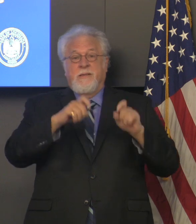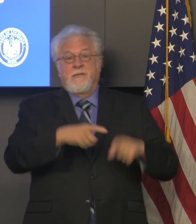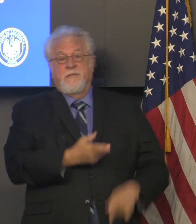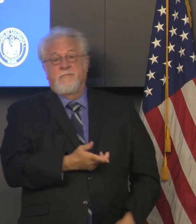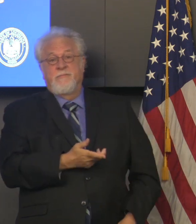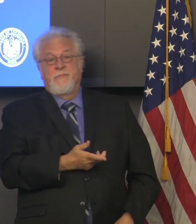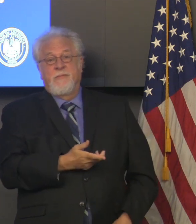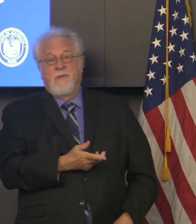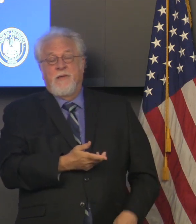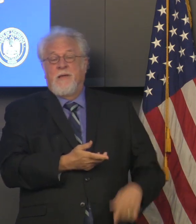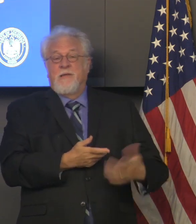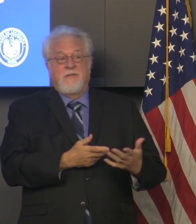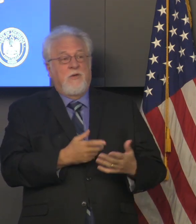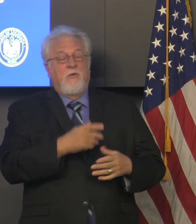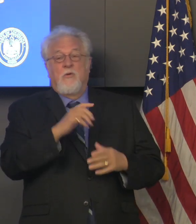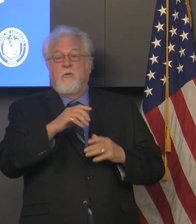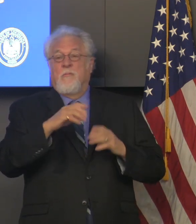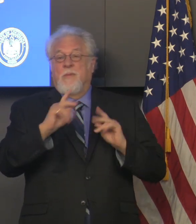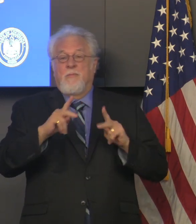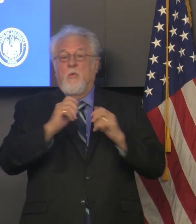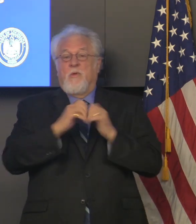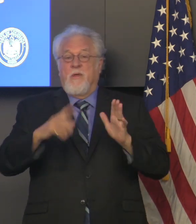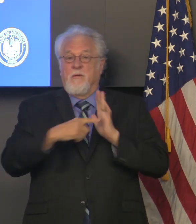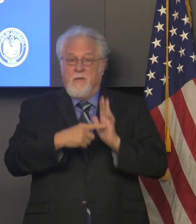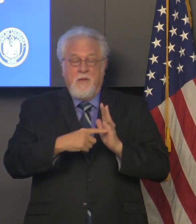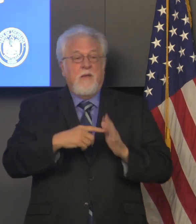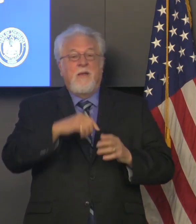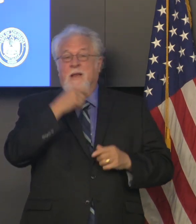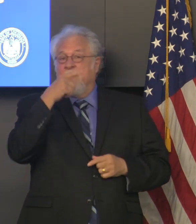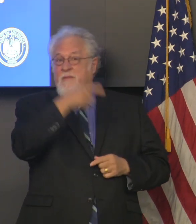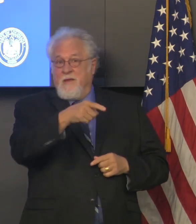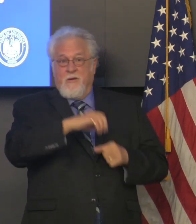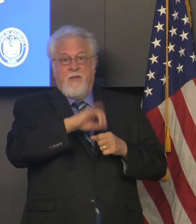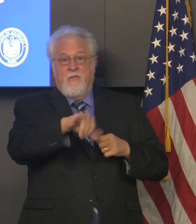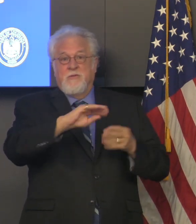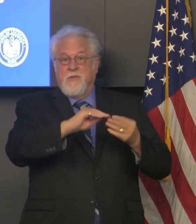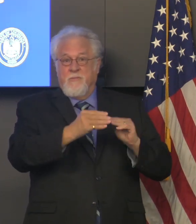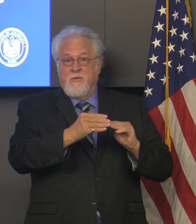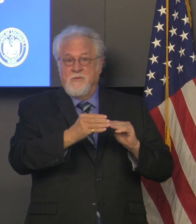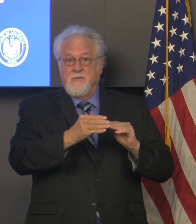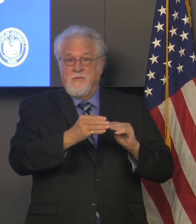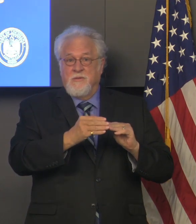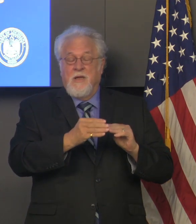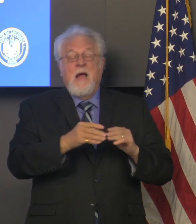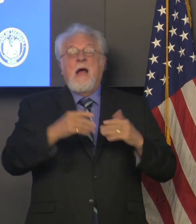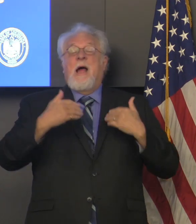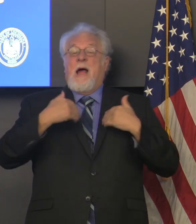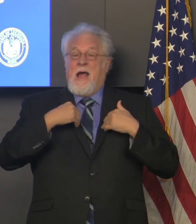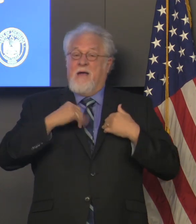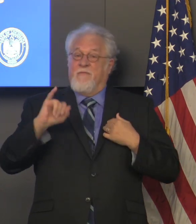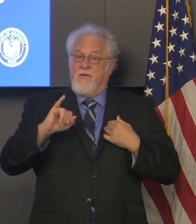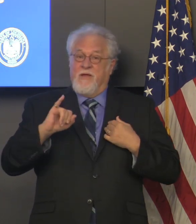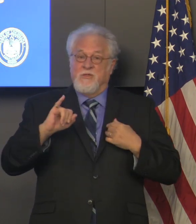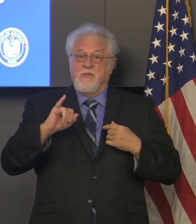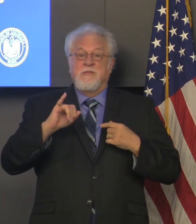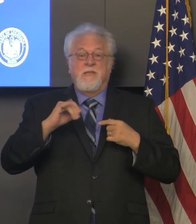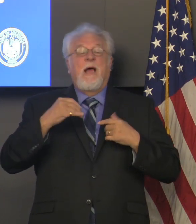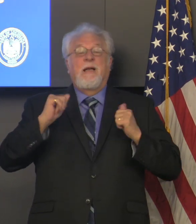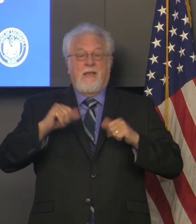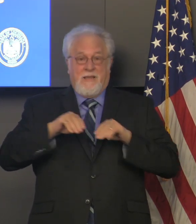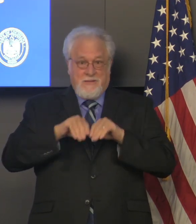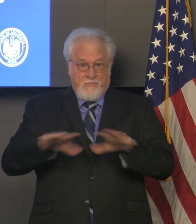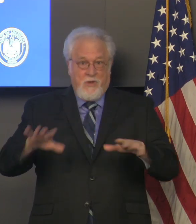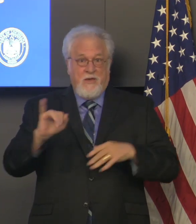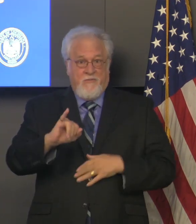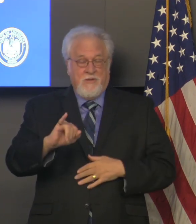And so they're not in these numbers. And even though they're asymptomatic, they are infected and they are infectious. And